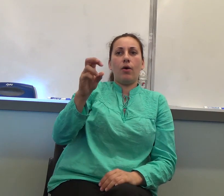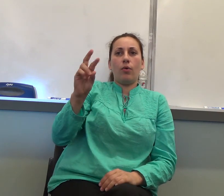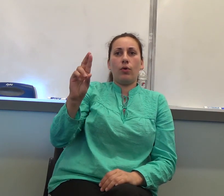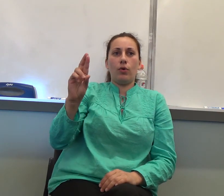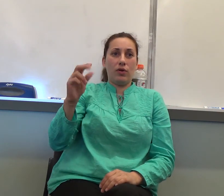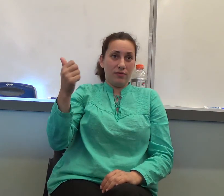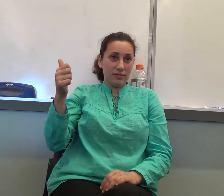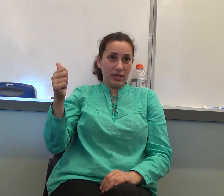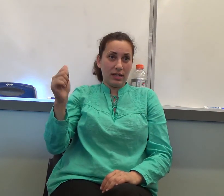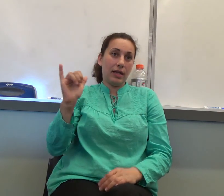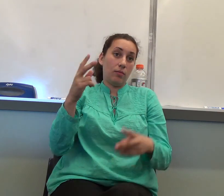section.